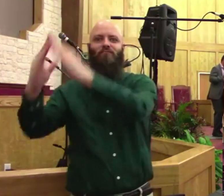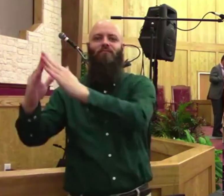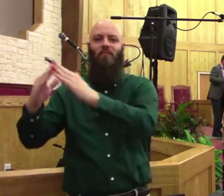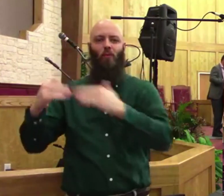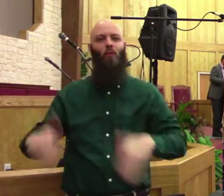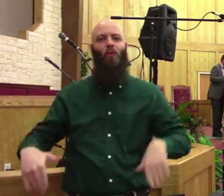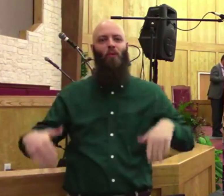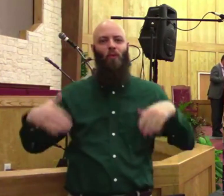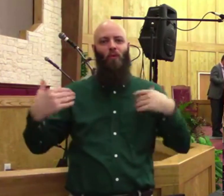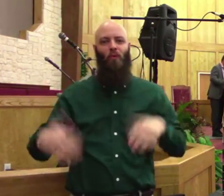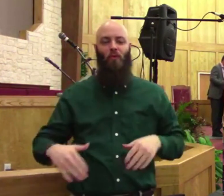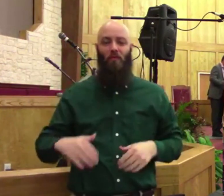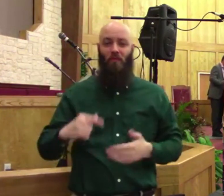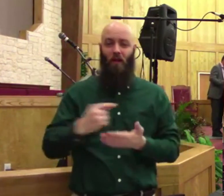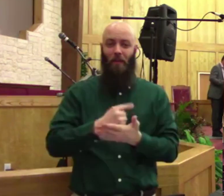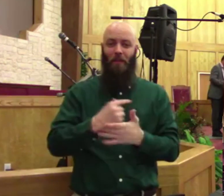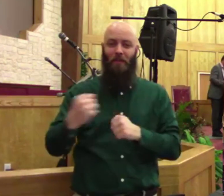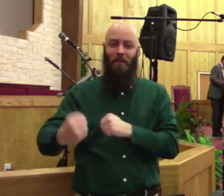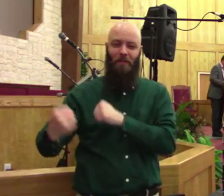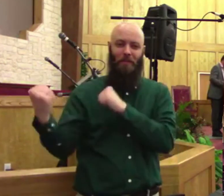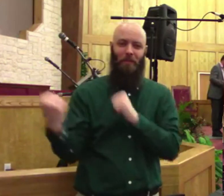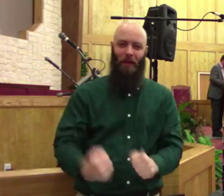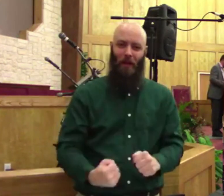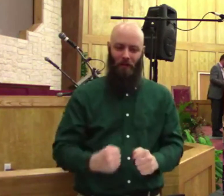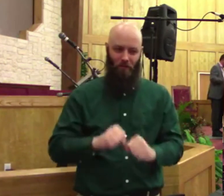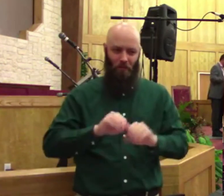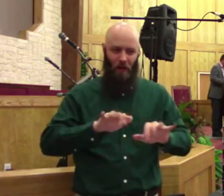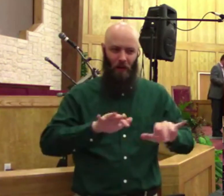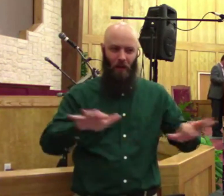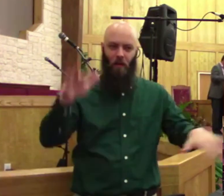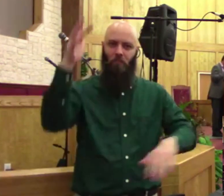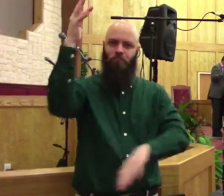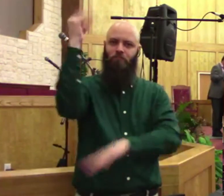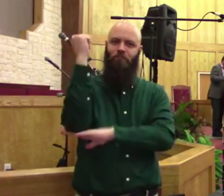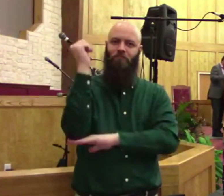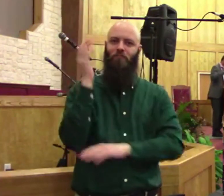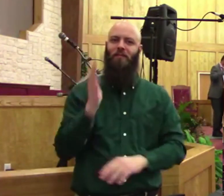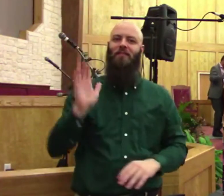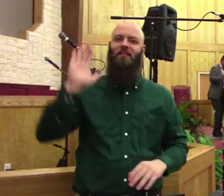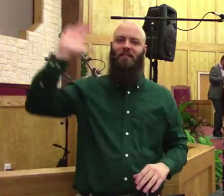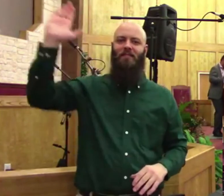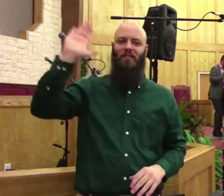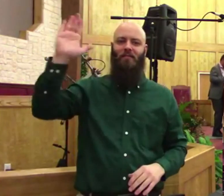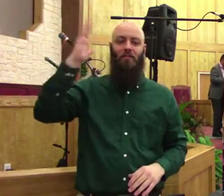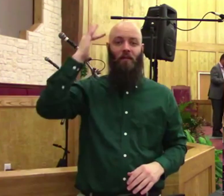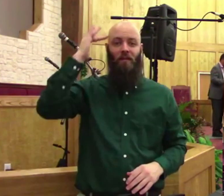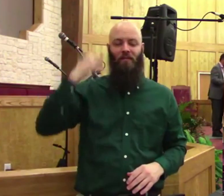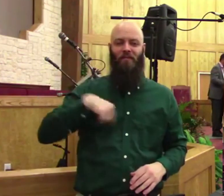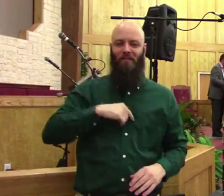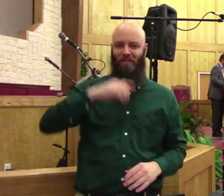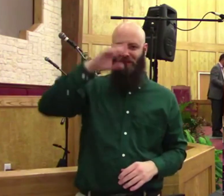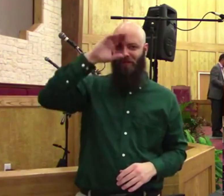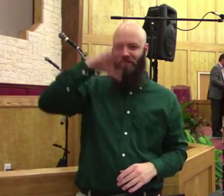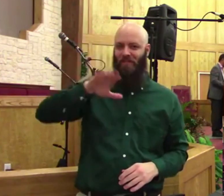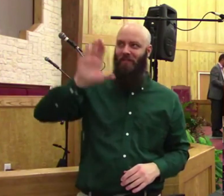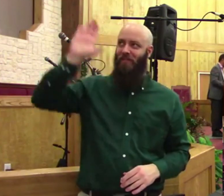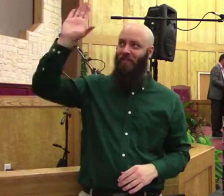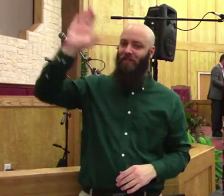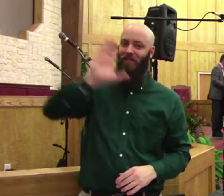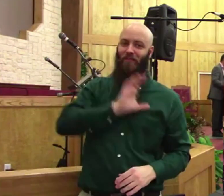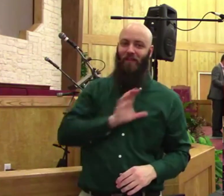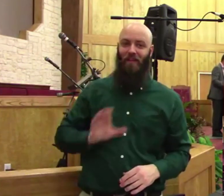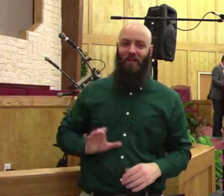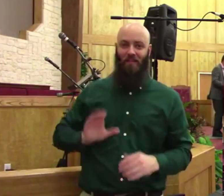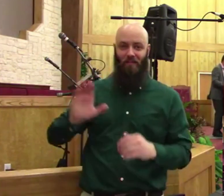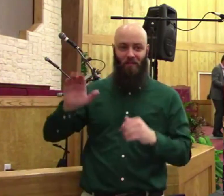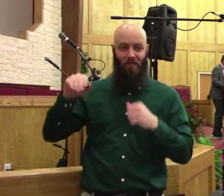Gospel shall prevail, for knowing Christ all things are possible,